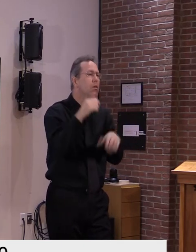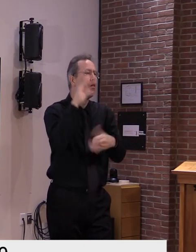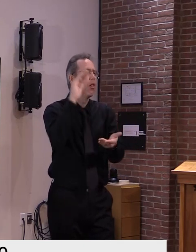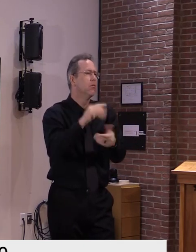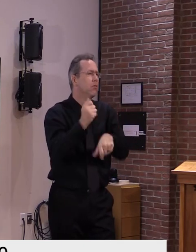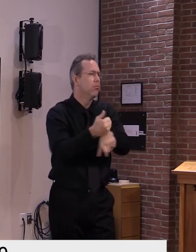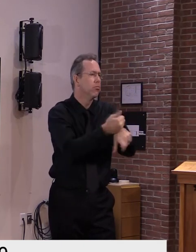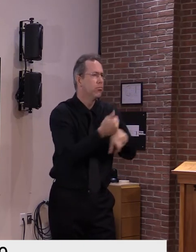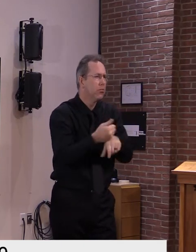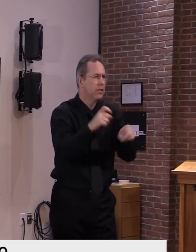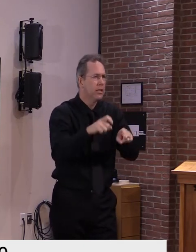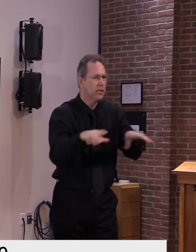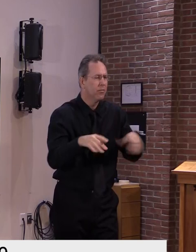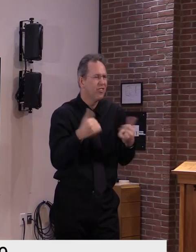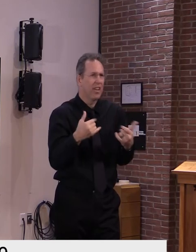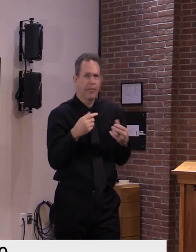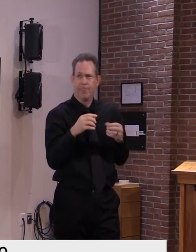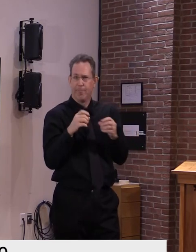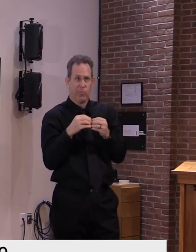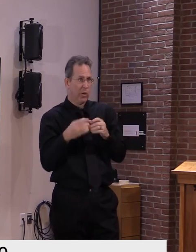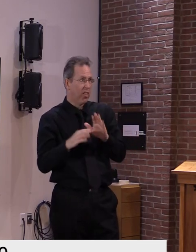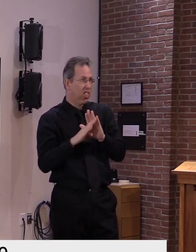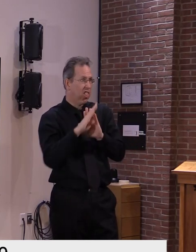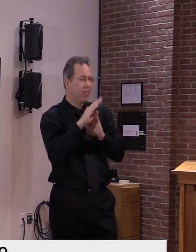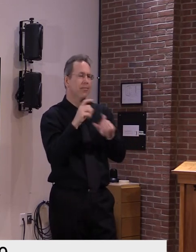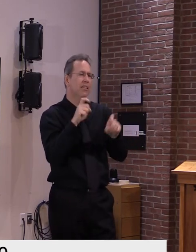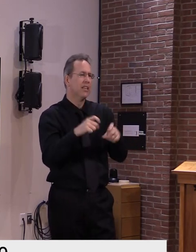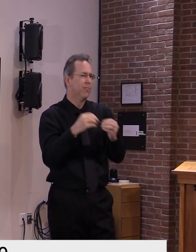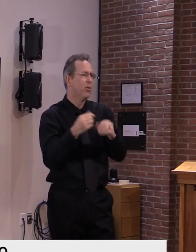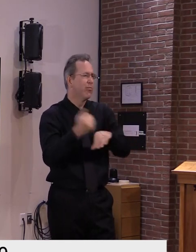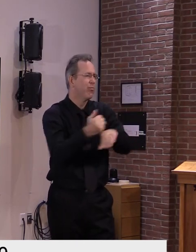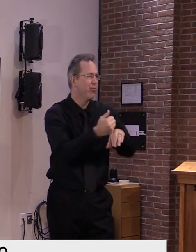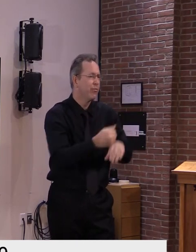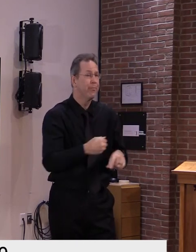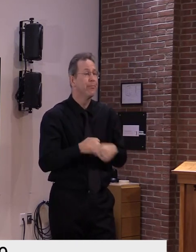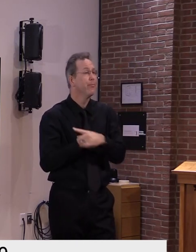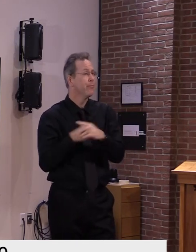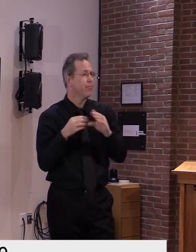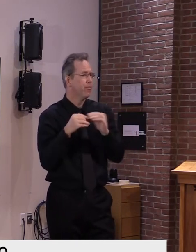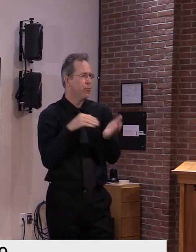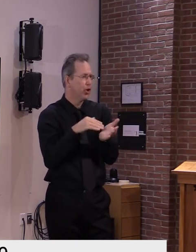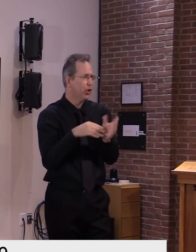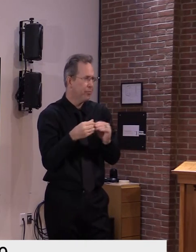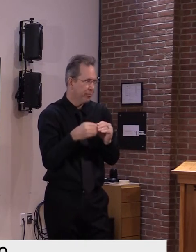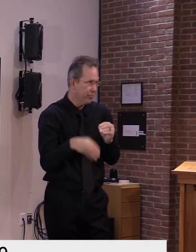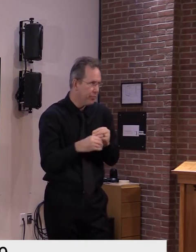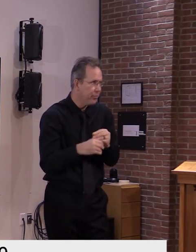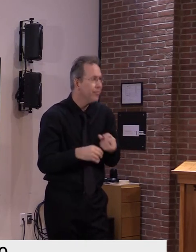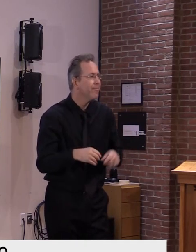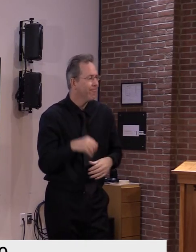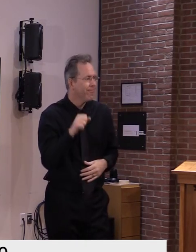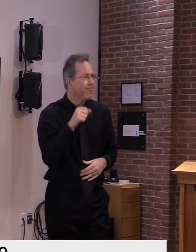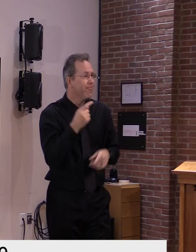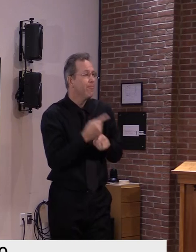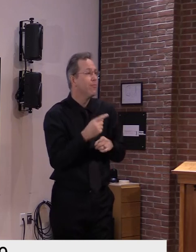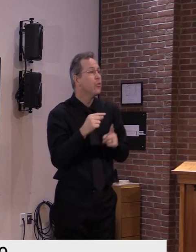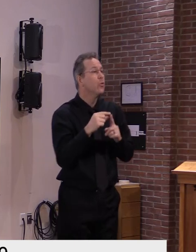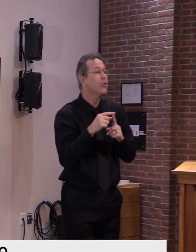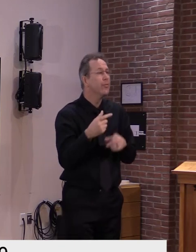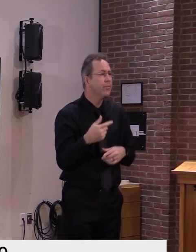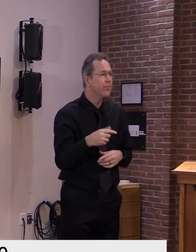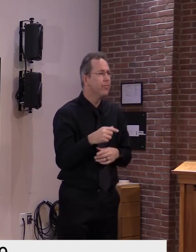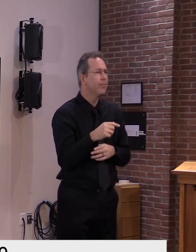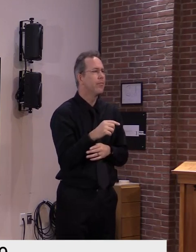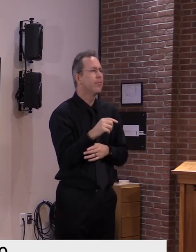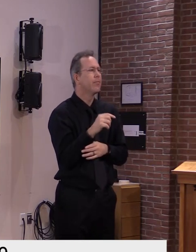Yeah, very, very comprehensive answer. And the only thing I'll add is the word asymptomatic is important. Most of